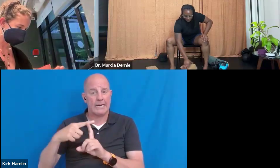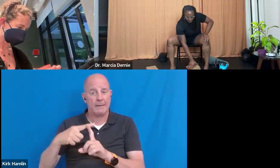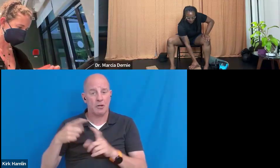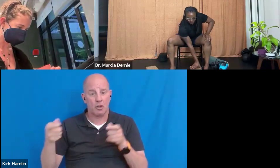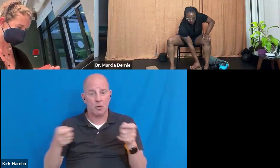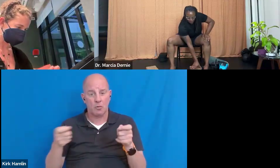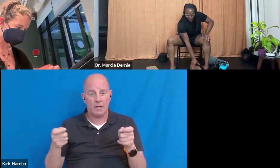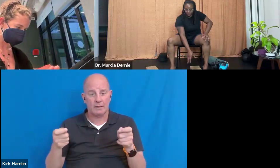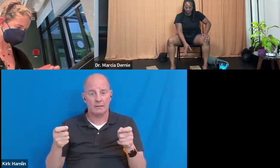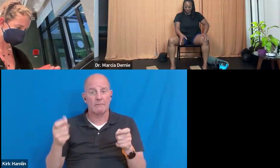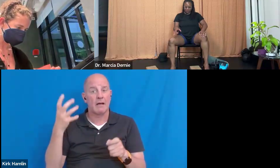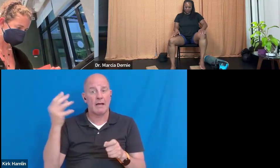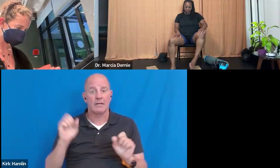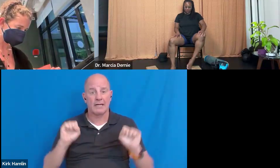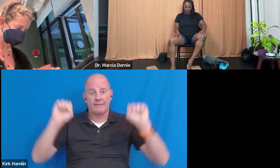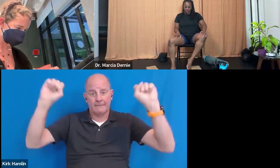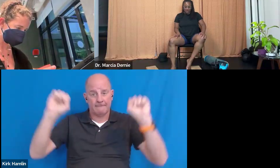regulation outside of exercising.